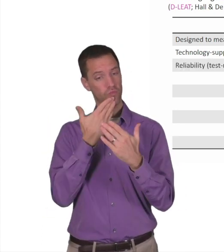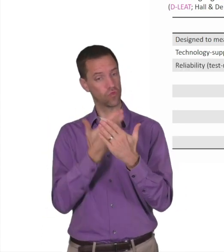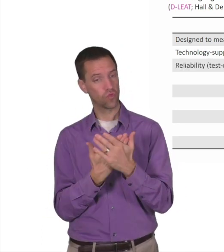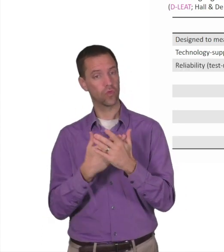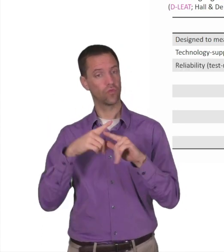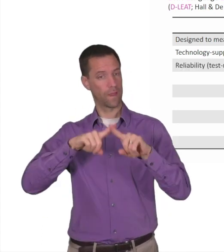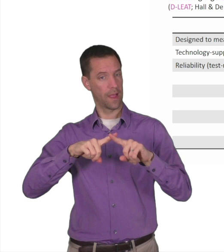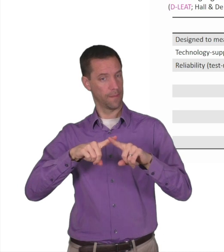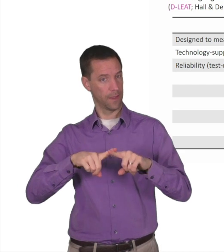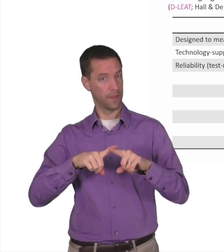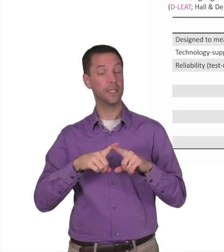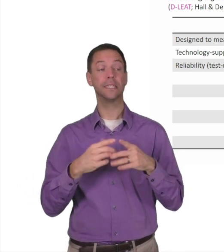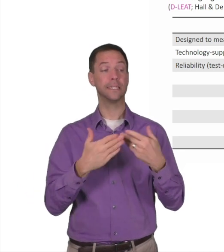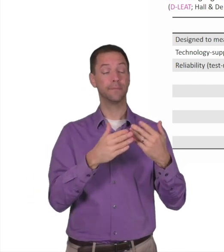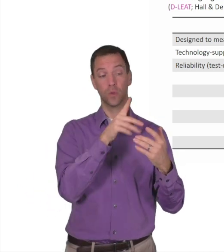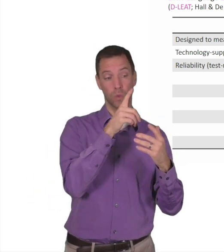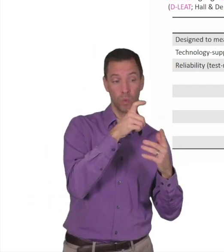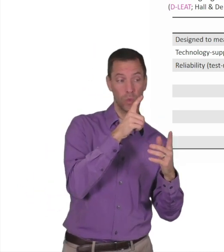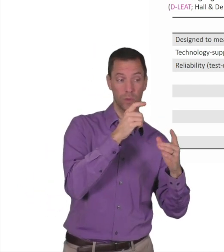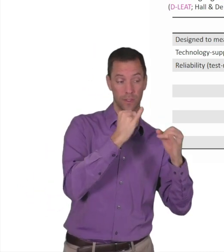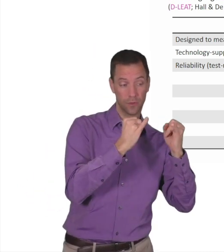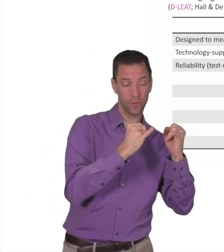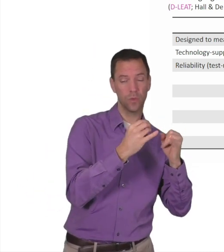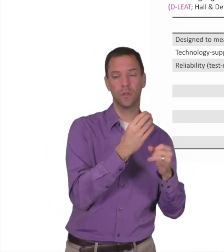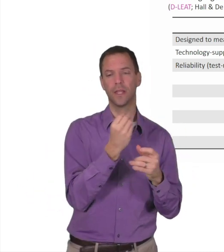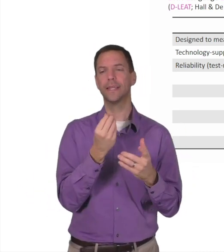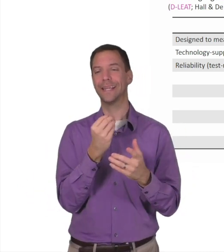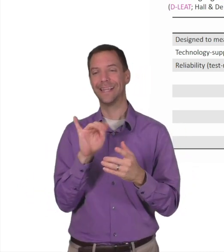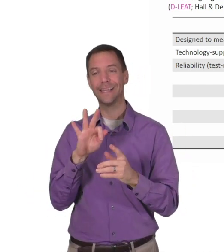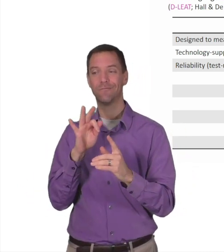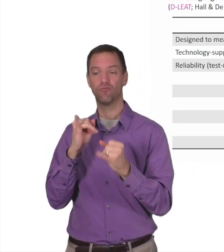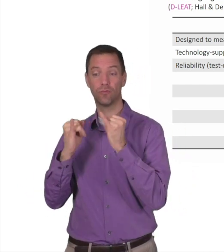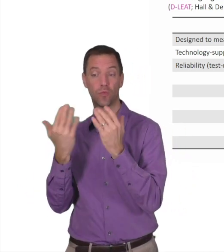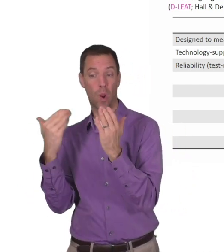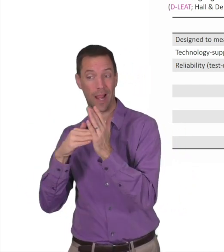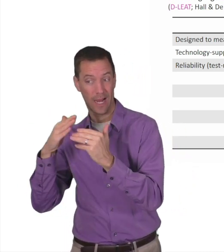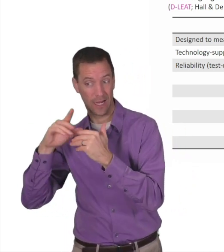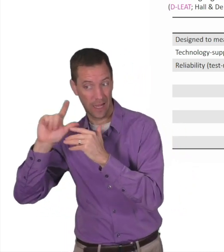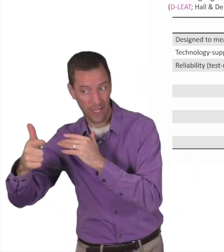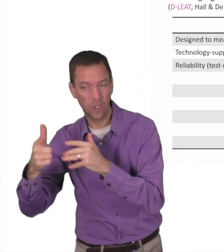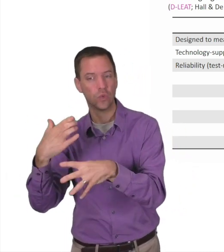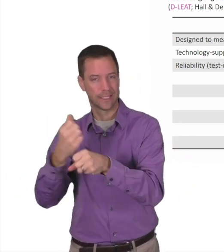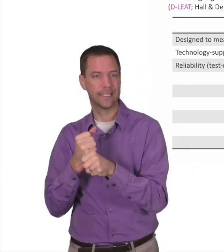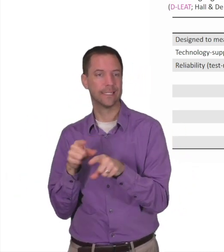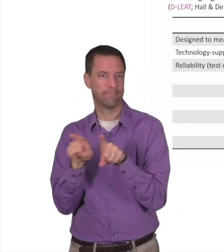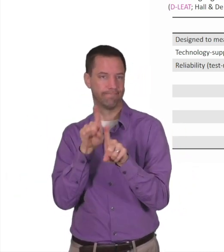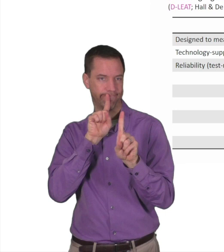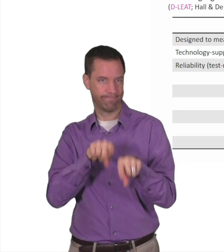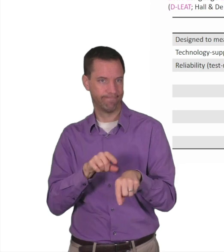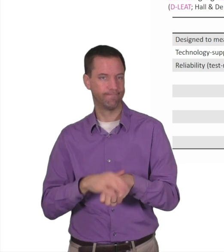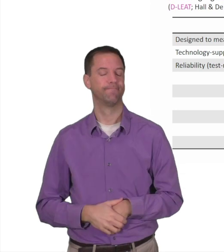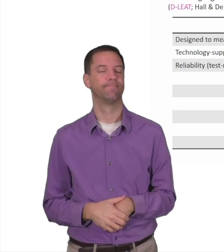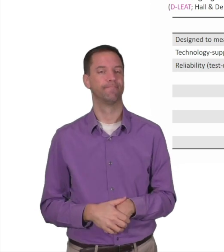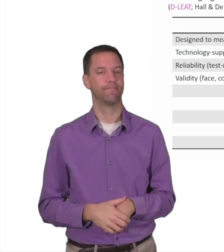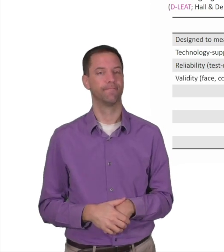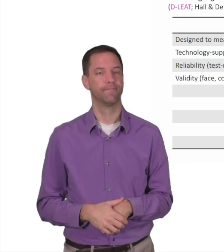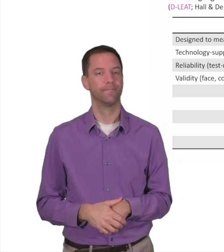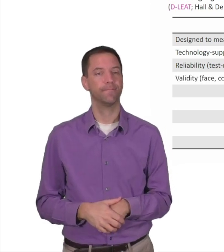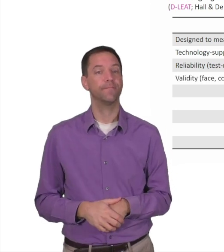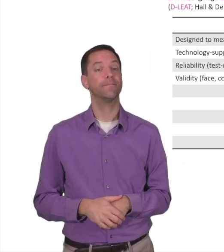They both have strong reliability. It does not matter who delivers the interview, and if you interview